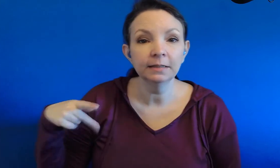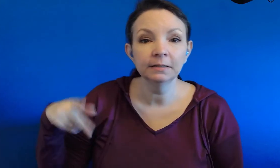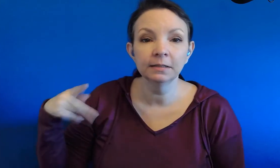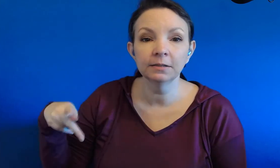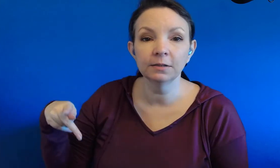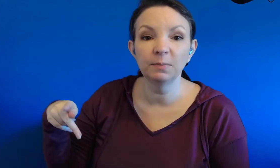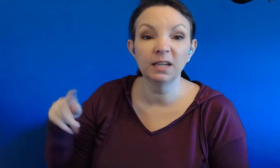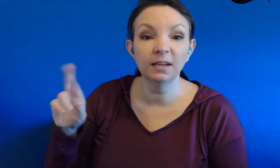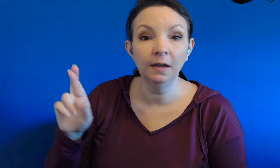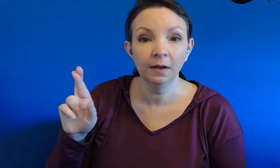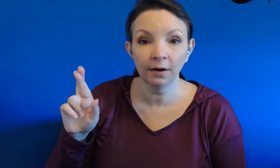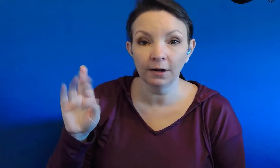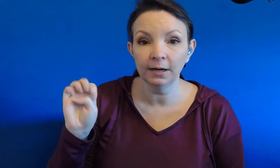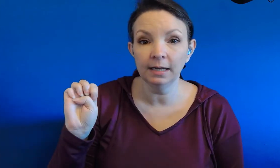It's